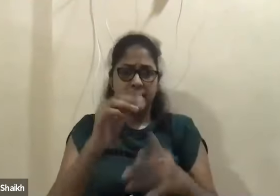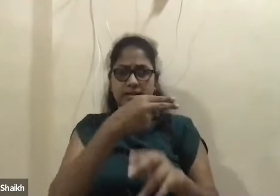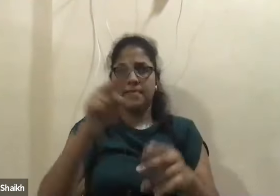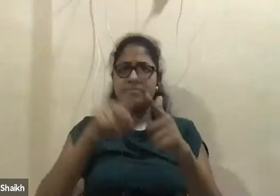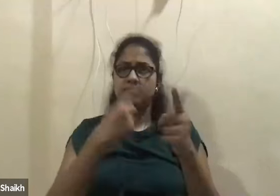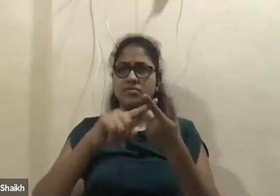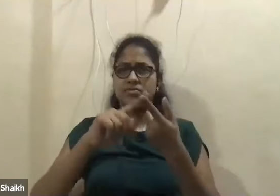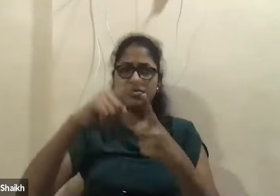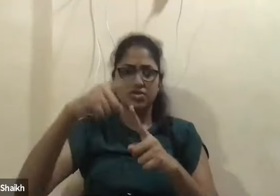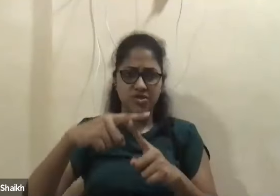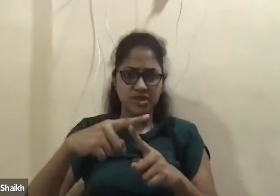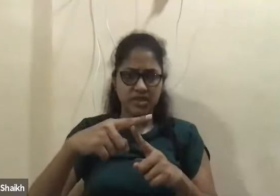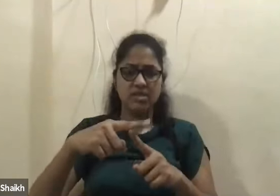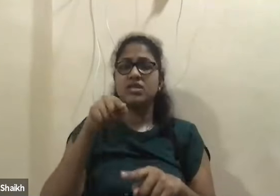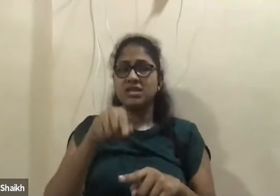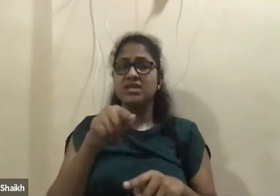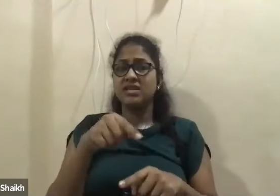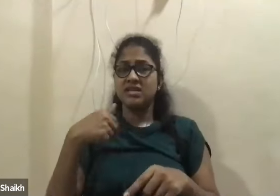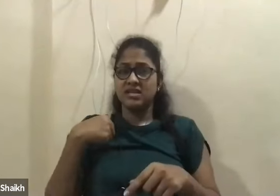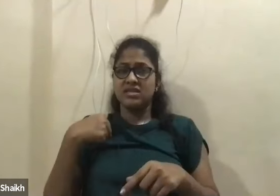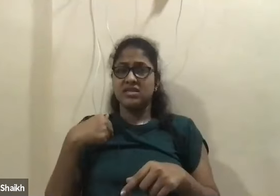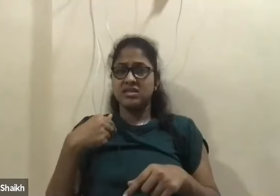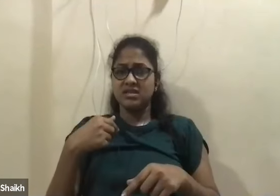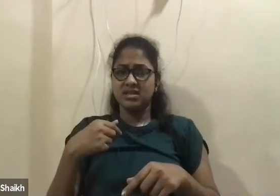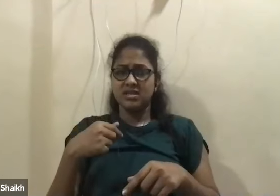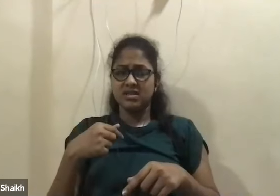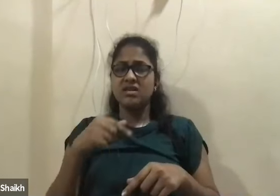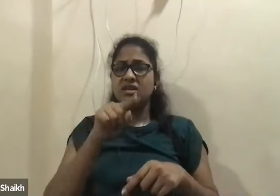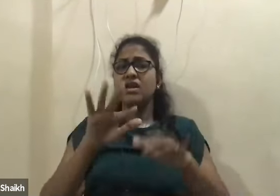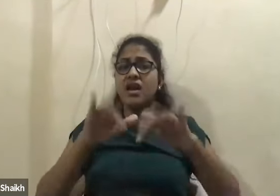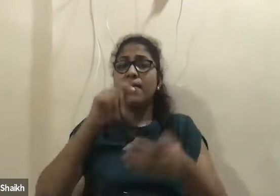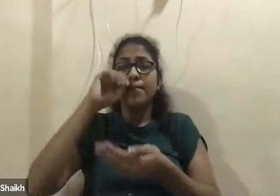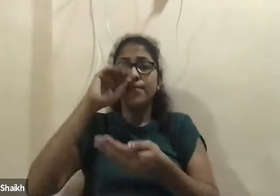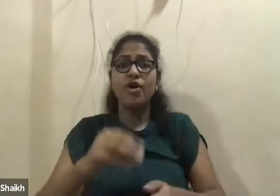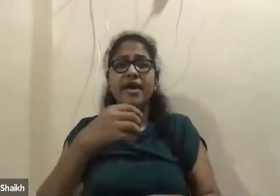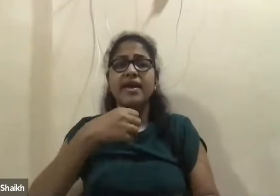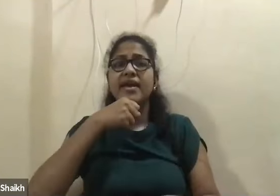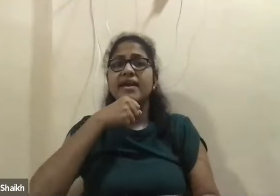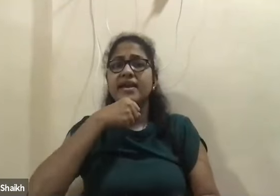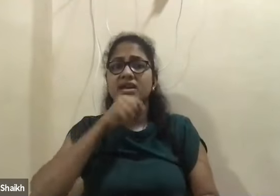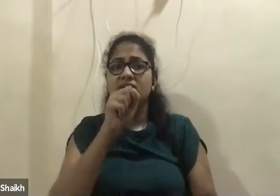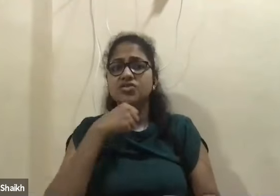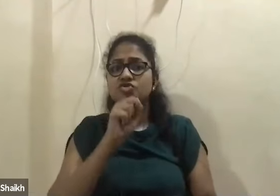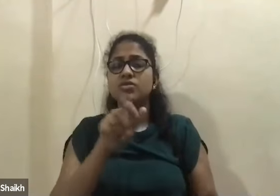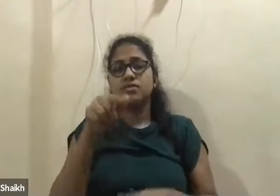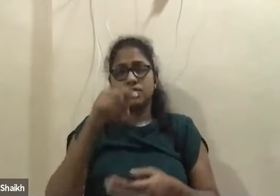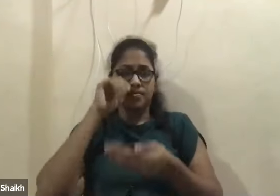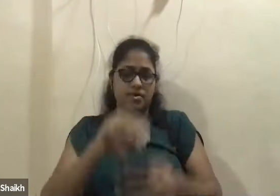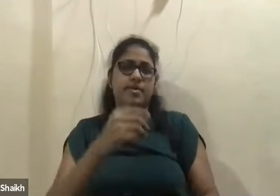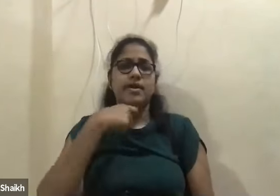query regarding the trust. How old is your son? My son is 23, sir. Okay.